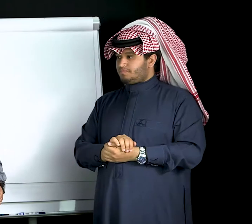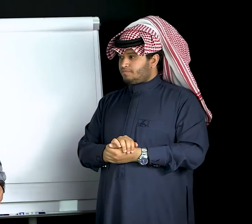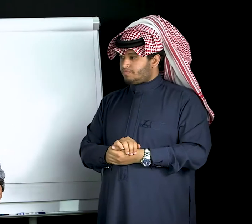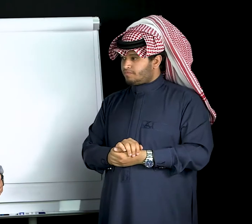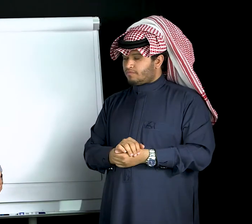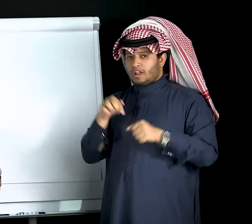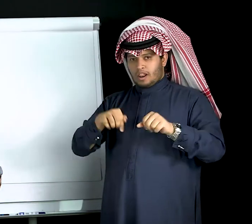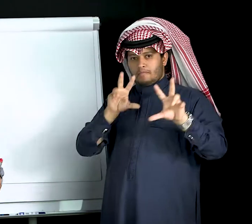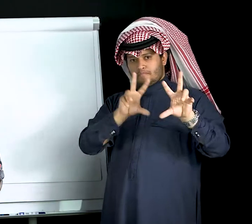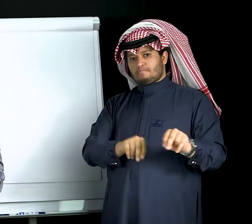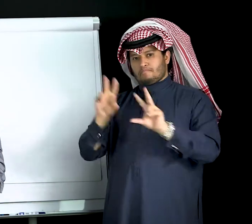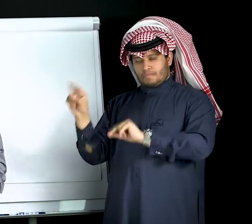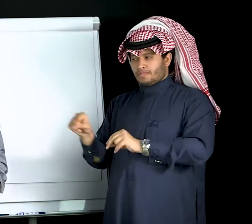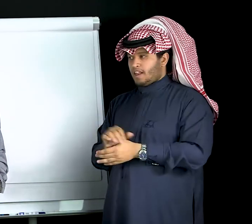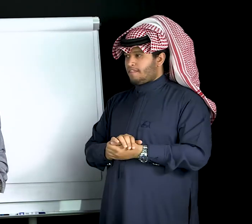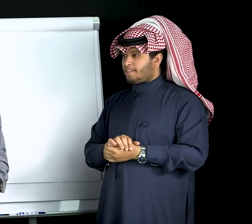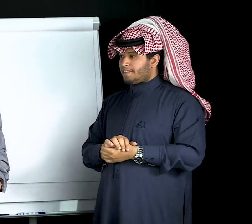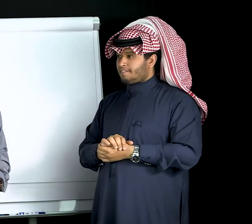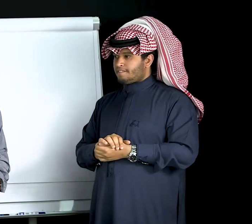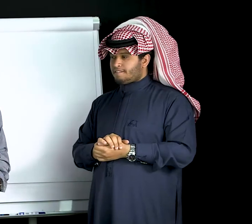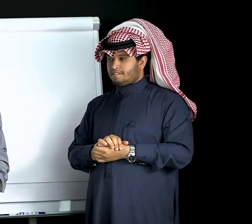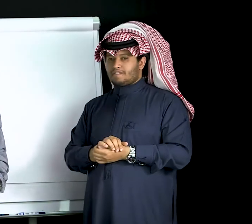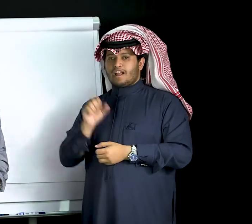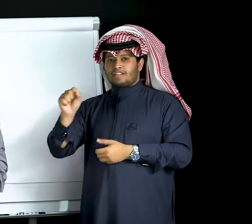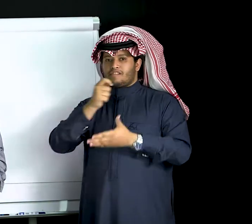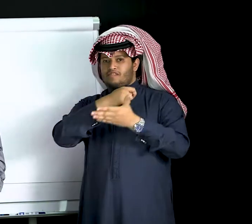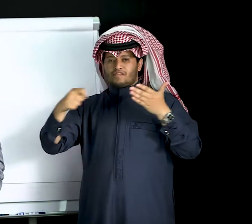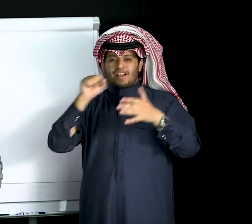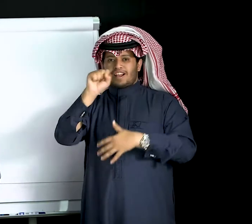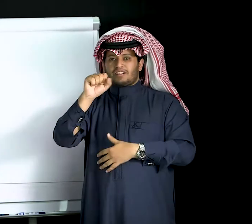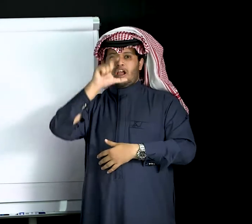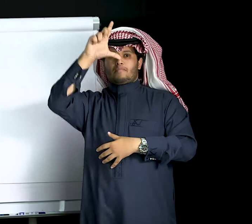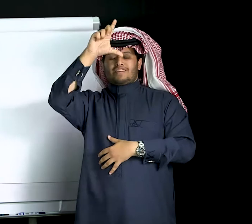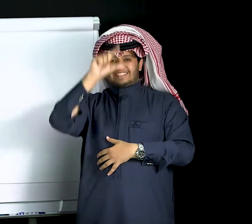For example, I taught you capital letters in English.